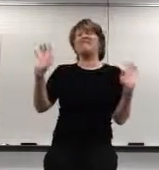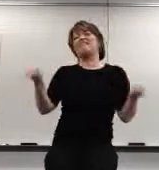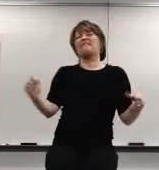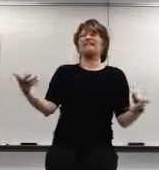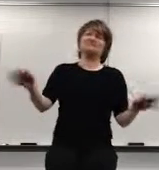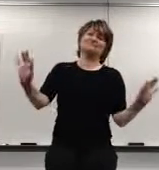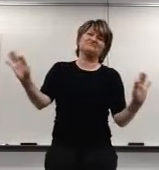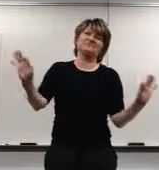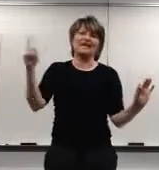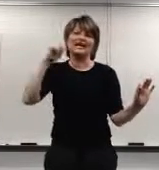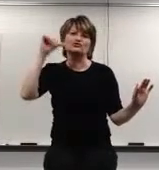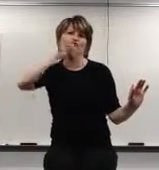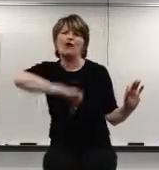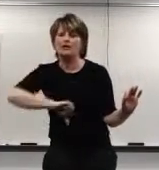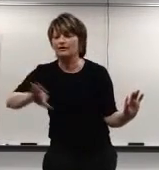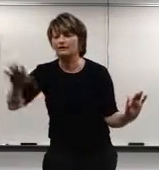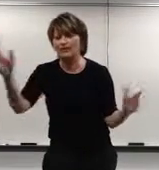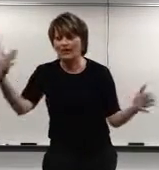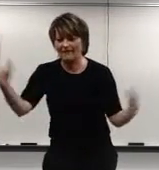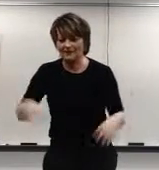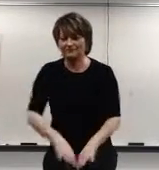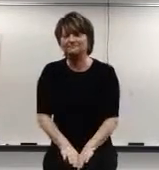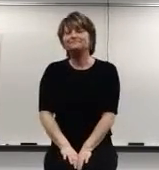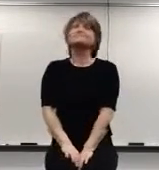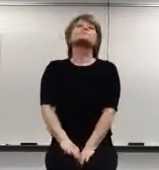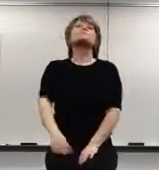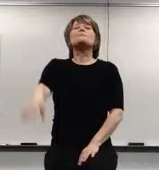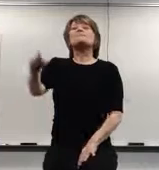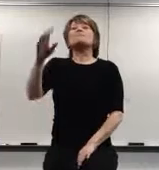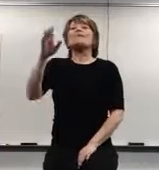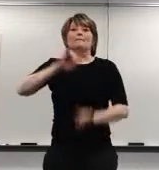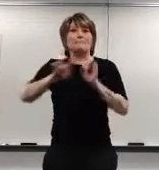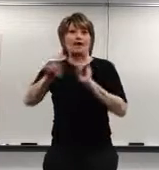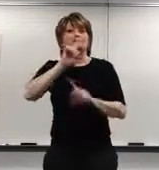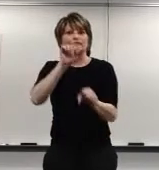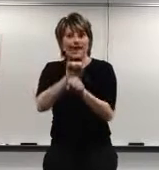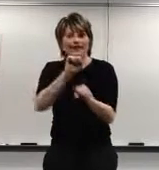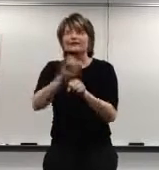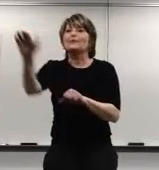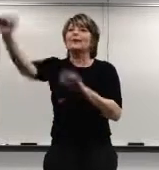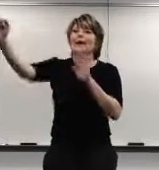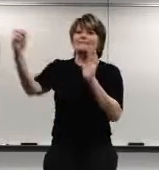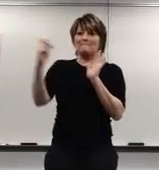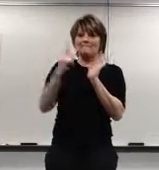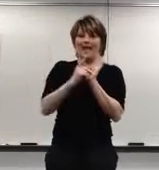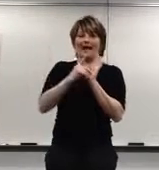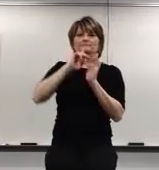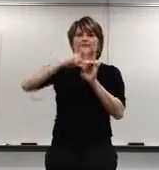together often and flirting with each other. And I thought it was no big deal. He's drunk, whatever. But I